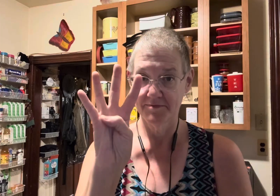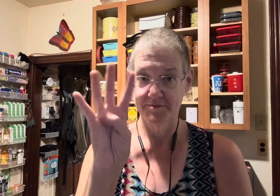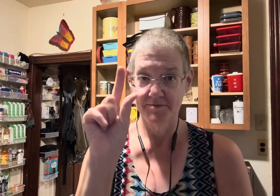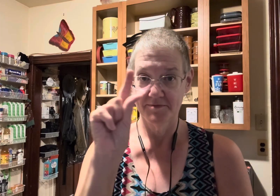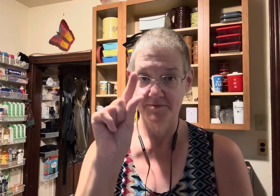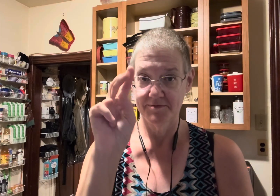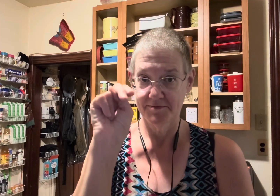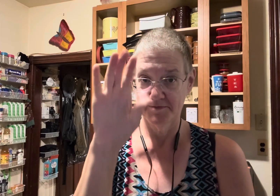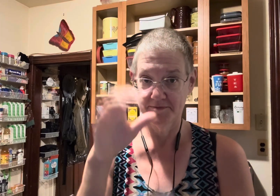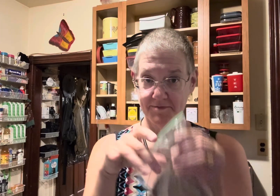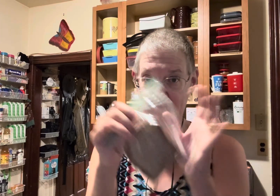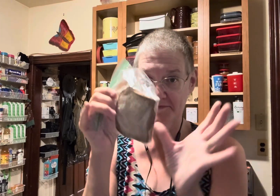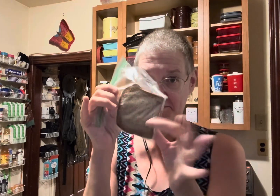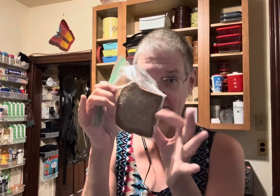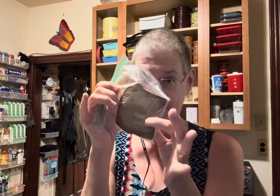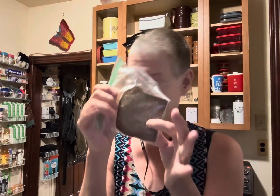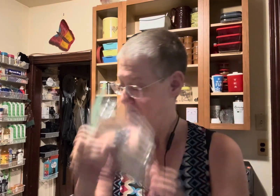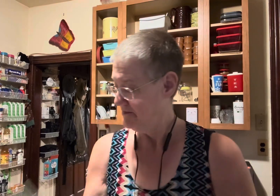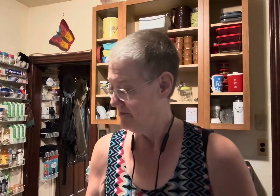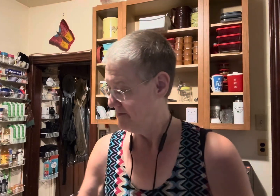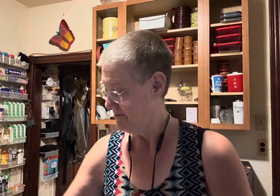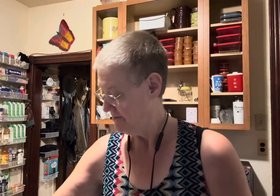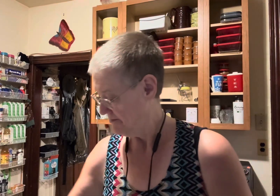4 grams of net carbs,